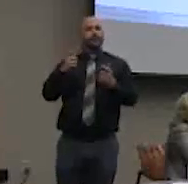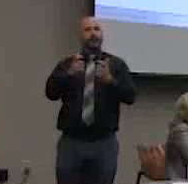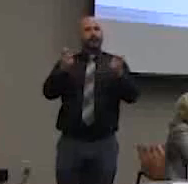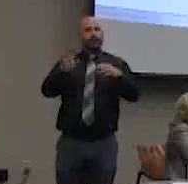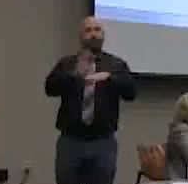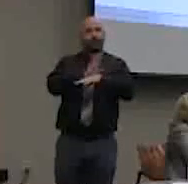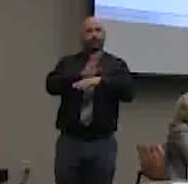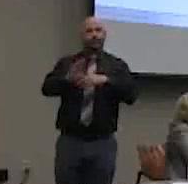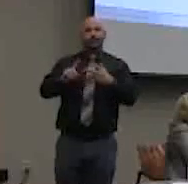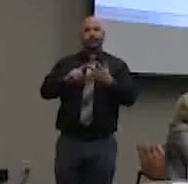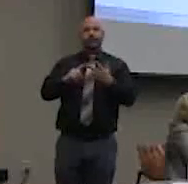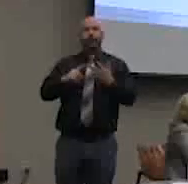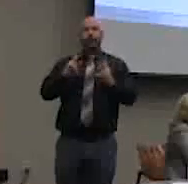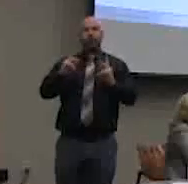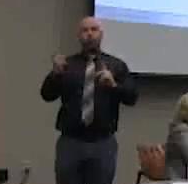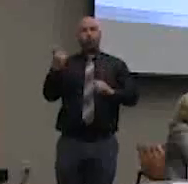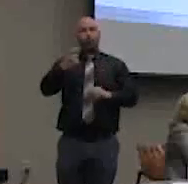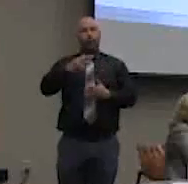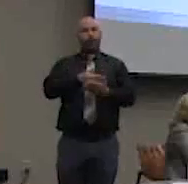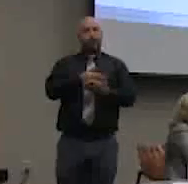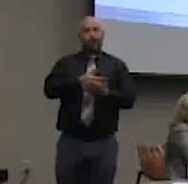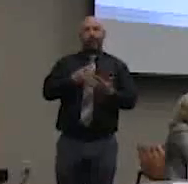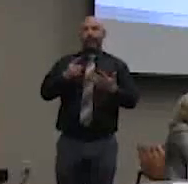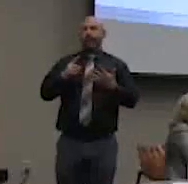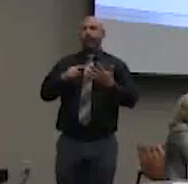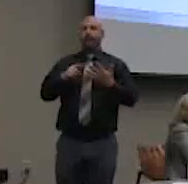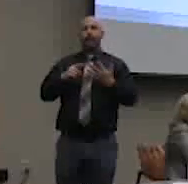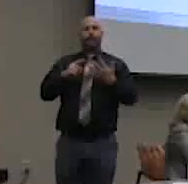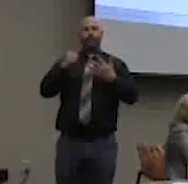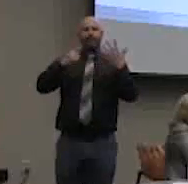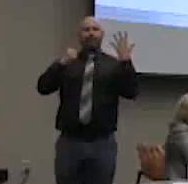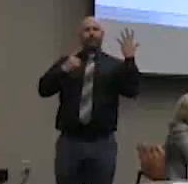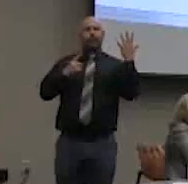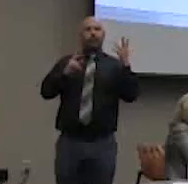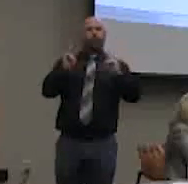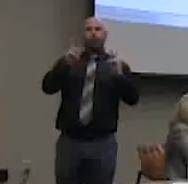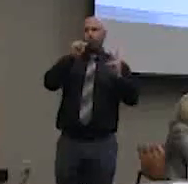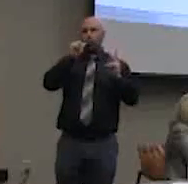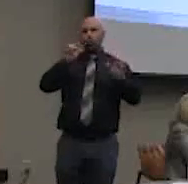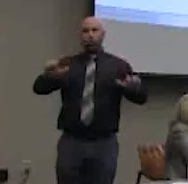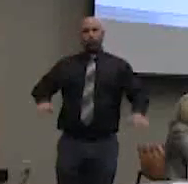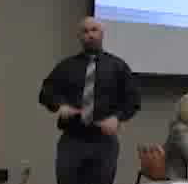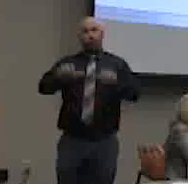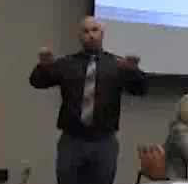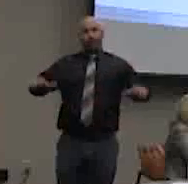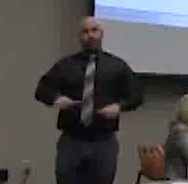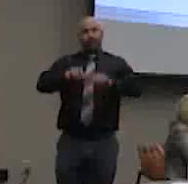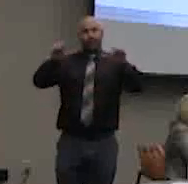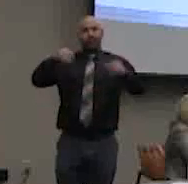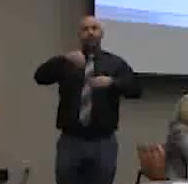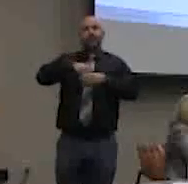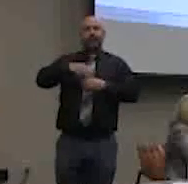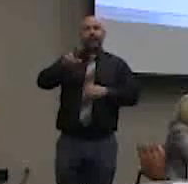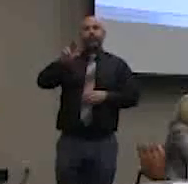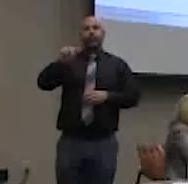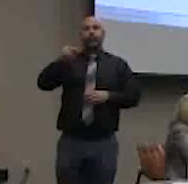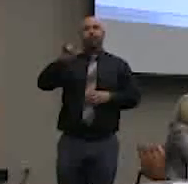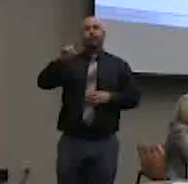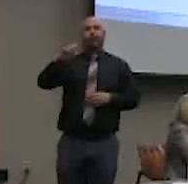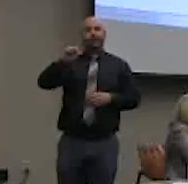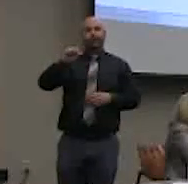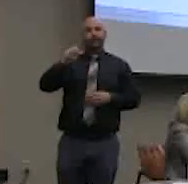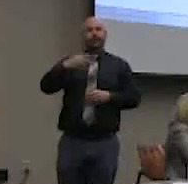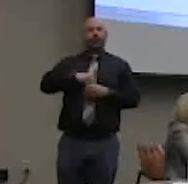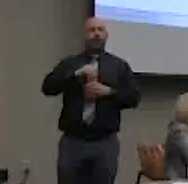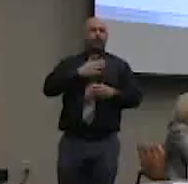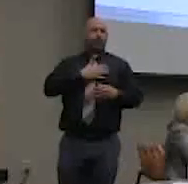have philanthropy, we have all the, what I call movers and shakers in Rapides that are a part of our group,